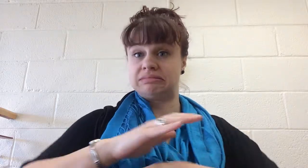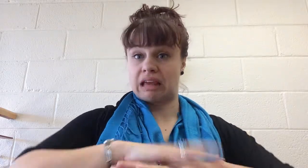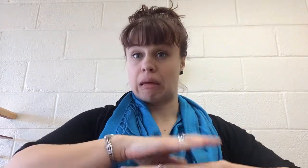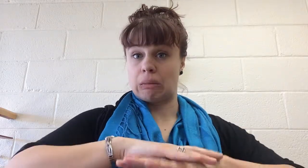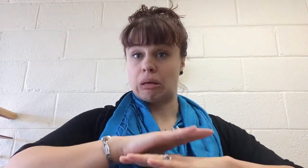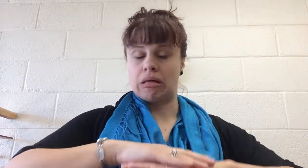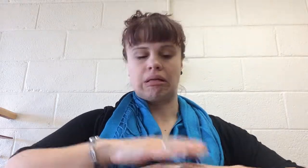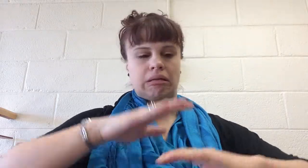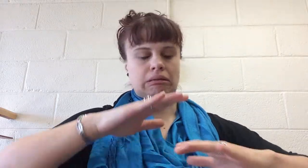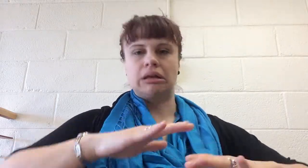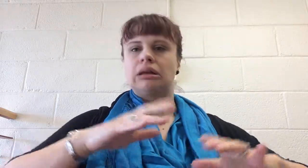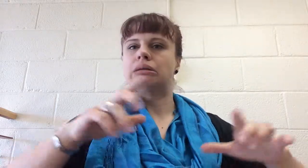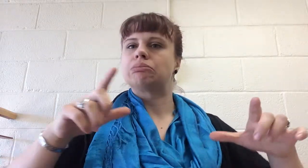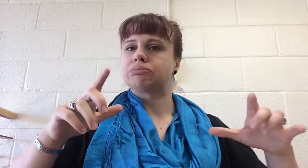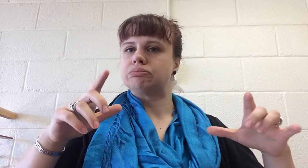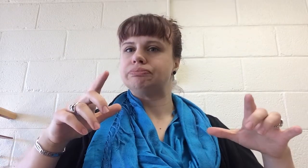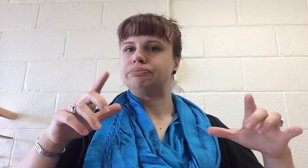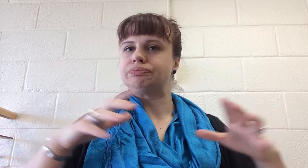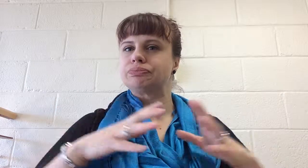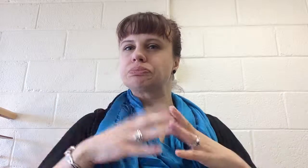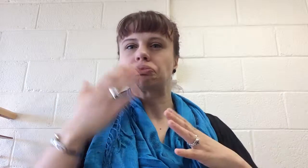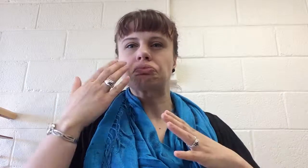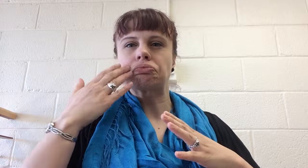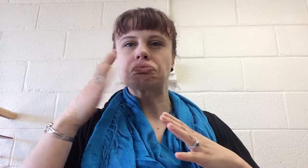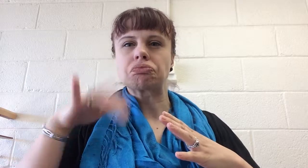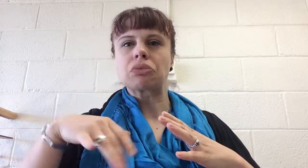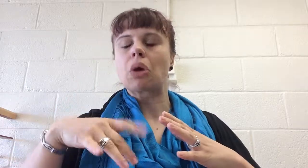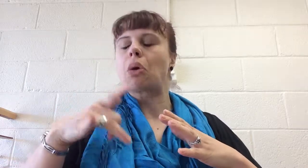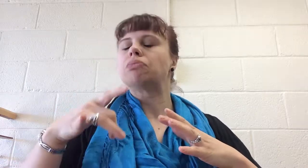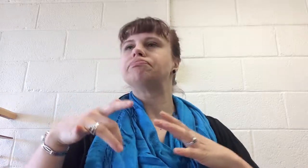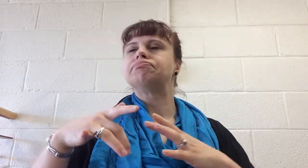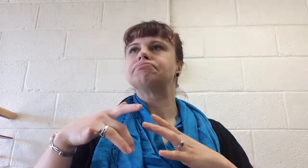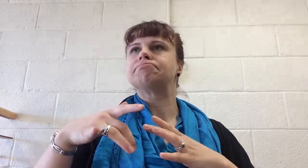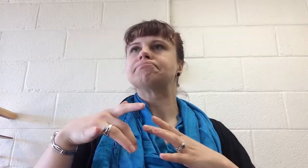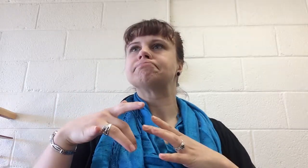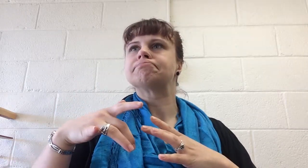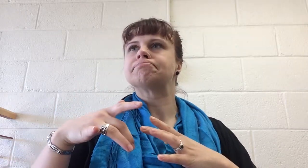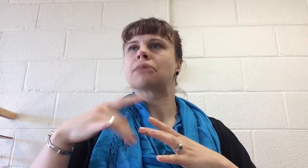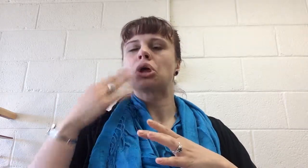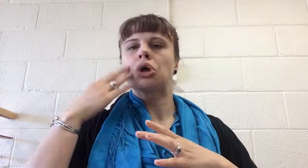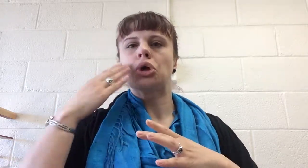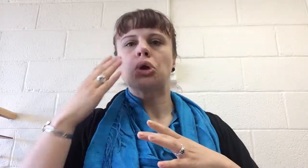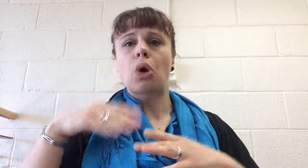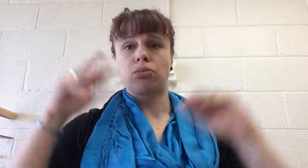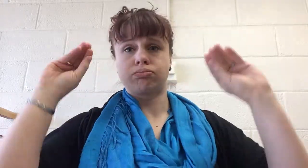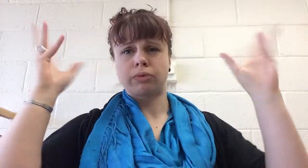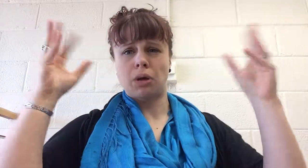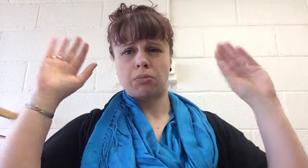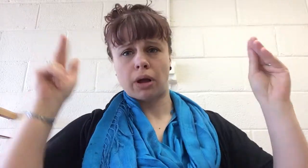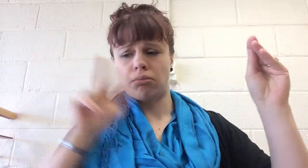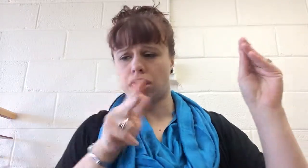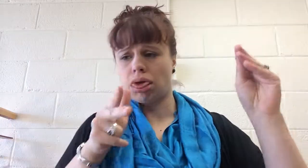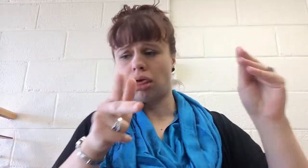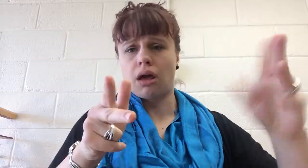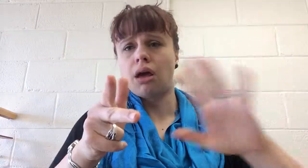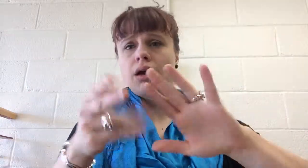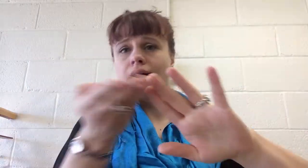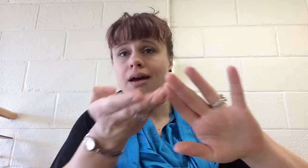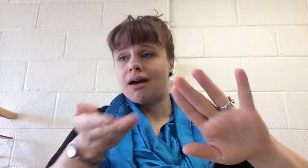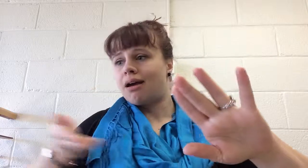TV that they strap people in at the scene of an accident to transport them to the hospital. I looked at him and I asked, "Well, what's